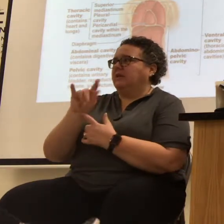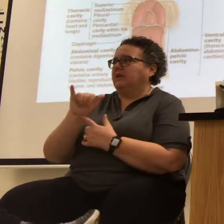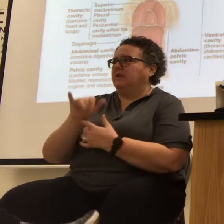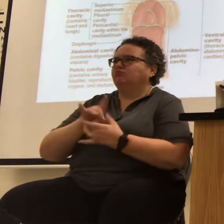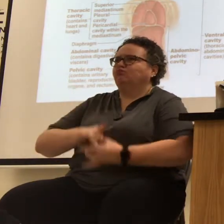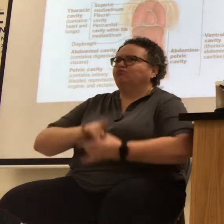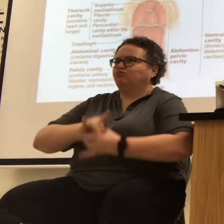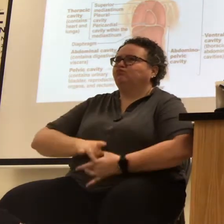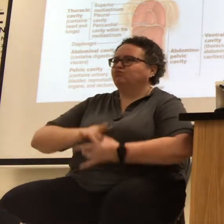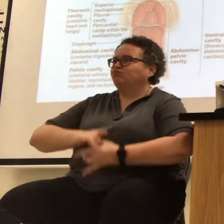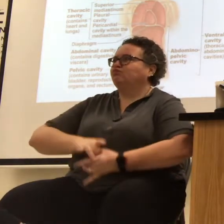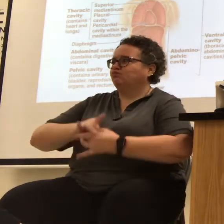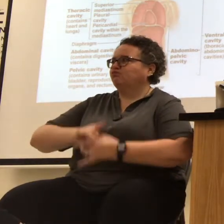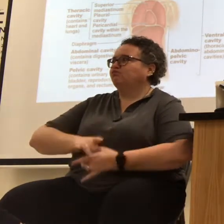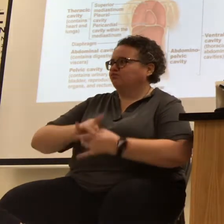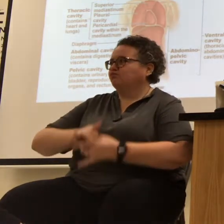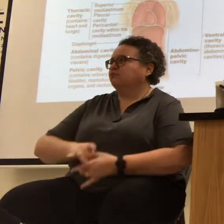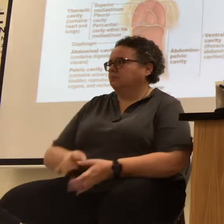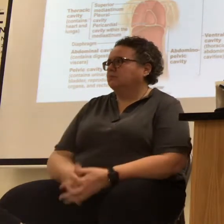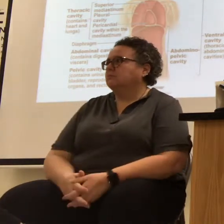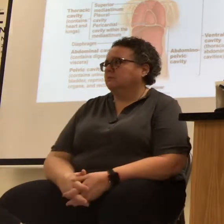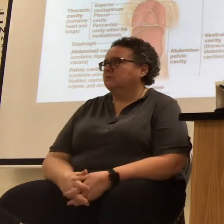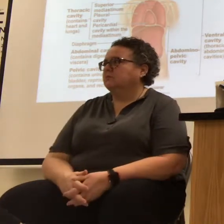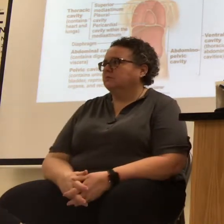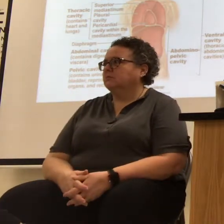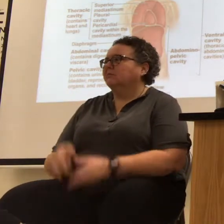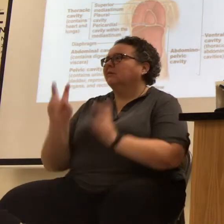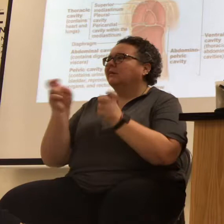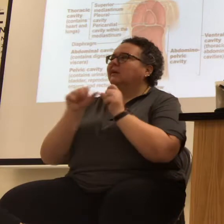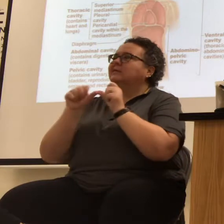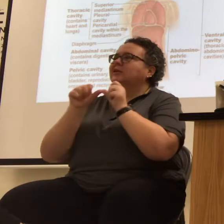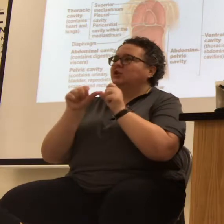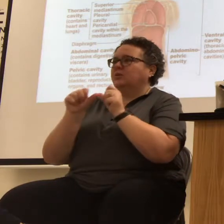with ab cavity.